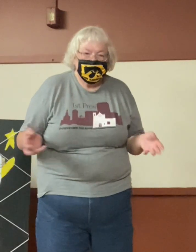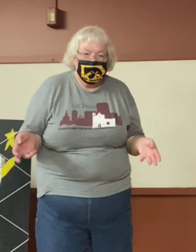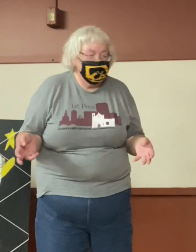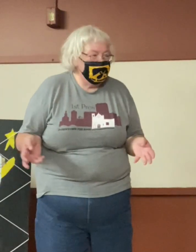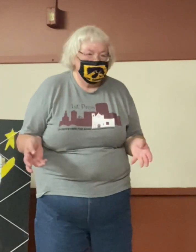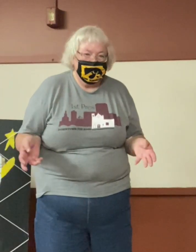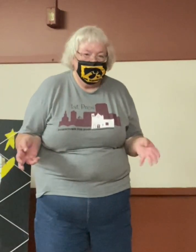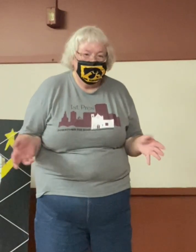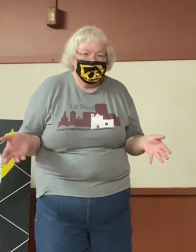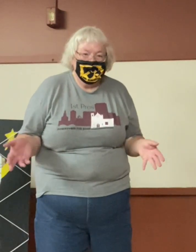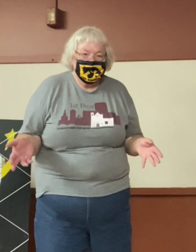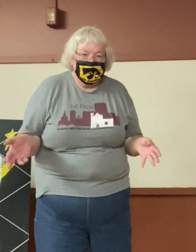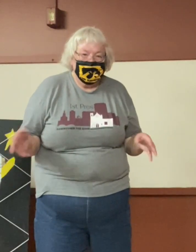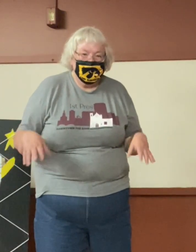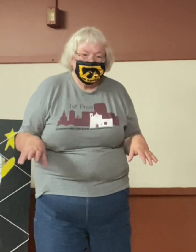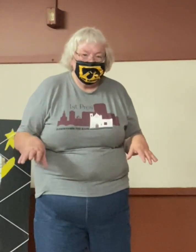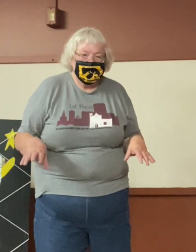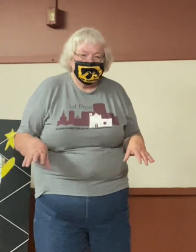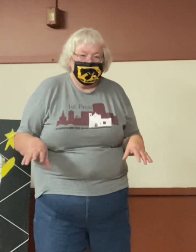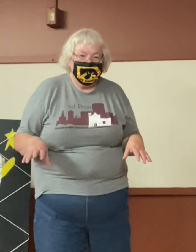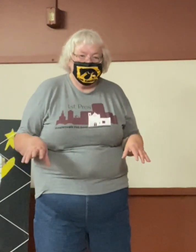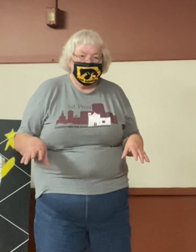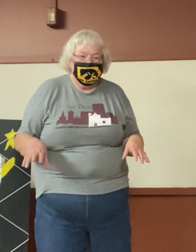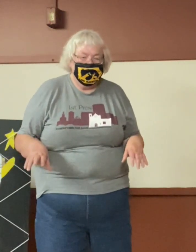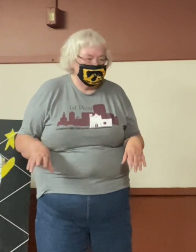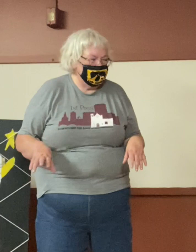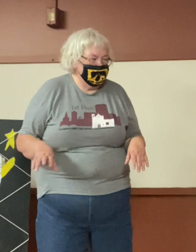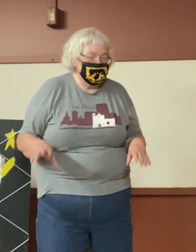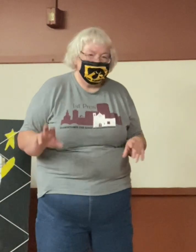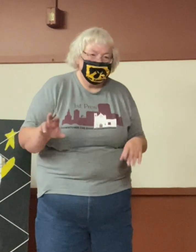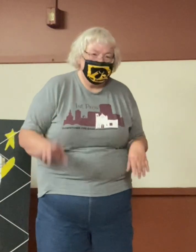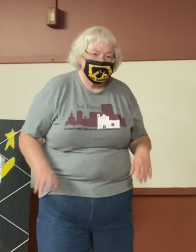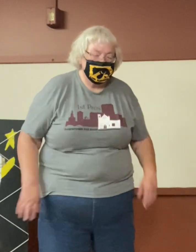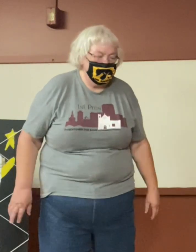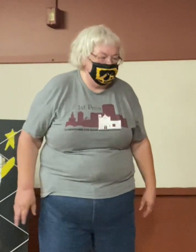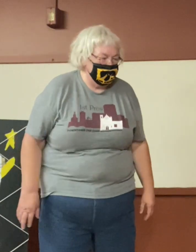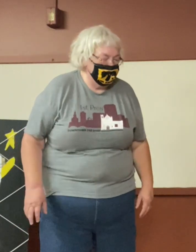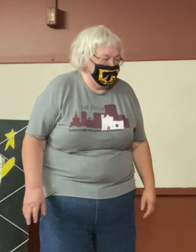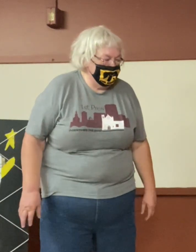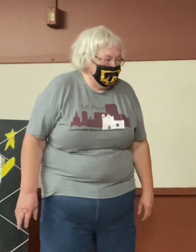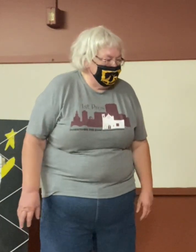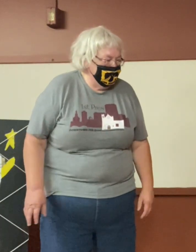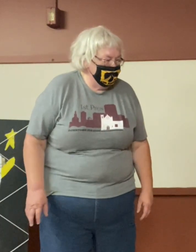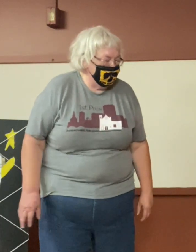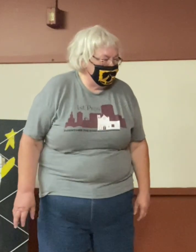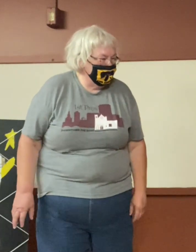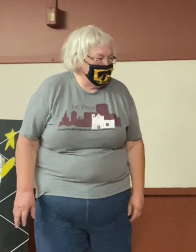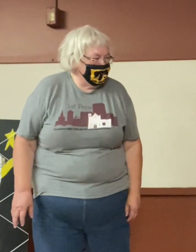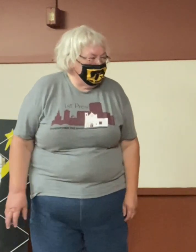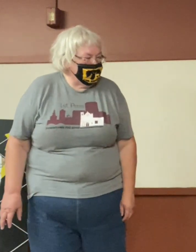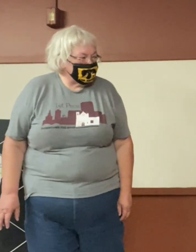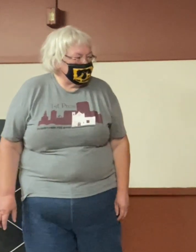story chat everything time on Wednesday nights at 5:30. So tell your parents that. So we're thinking